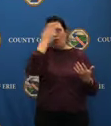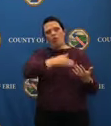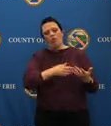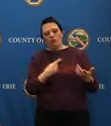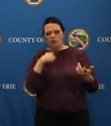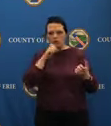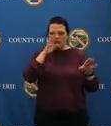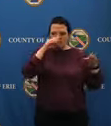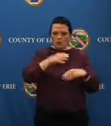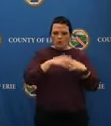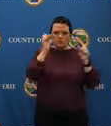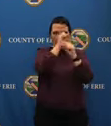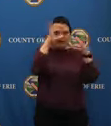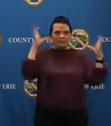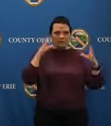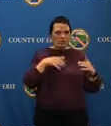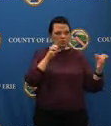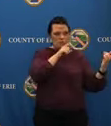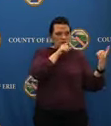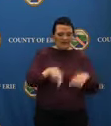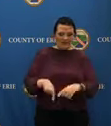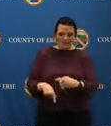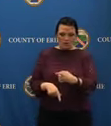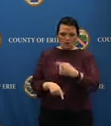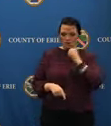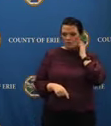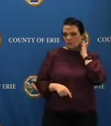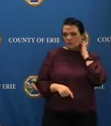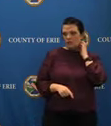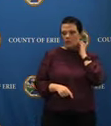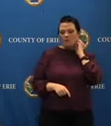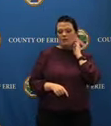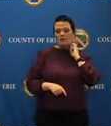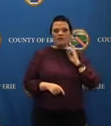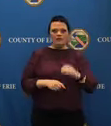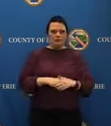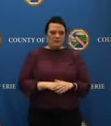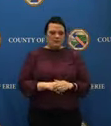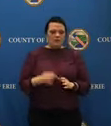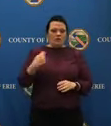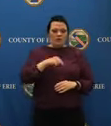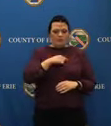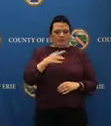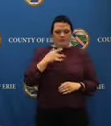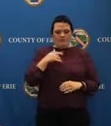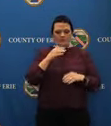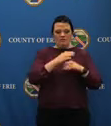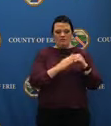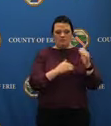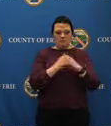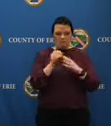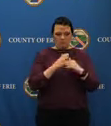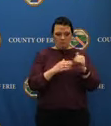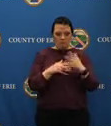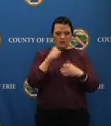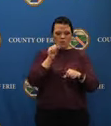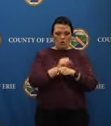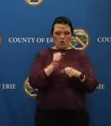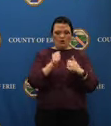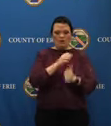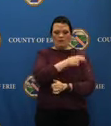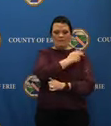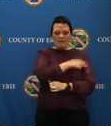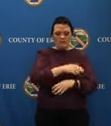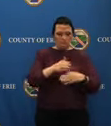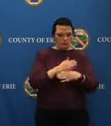picture. Doctor, you want to answer the question of the reporter? We feel comfortable that working with our hospital